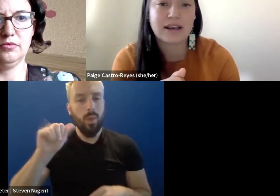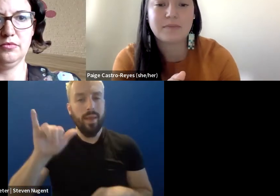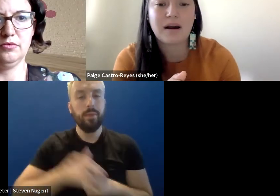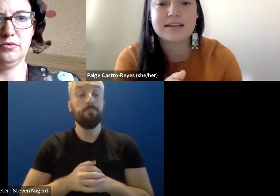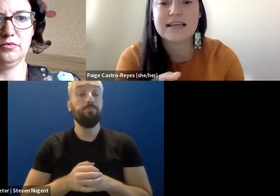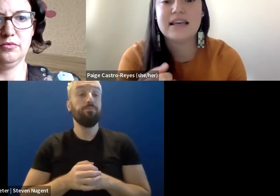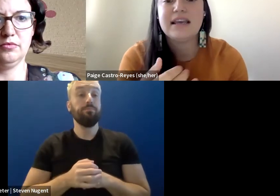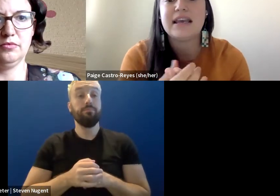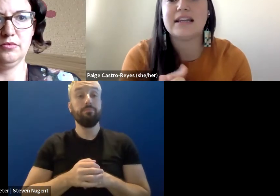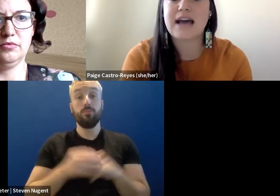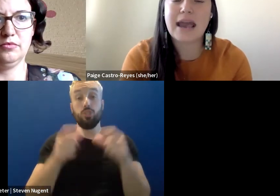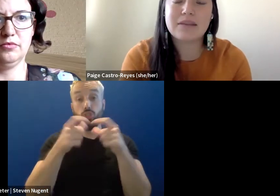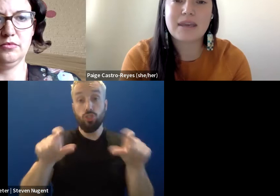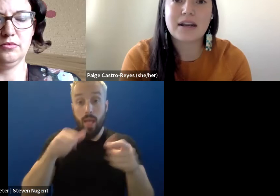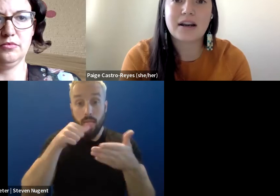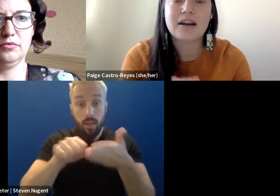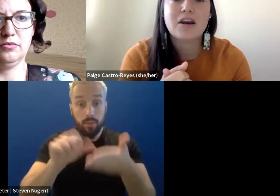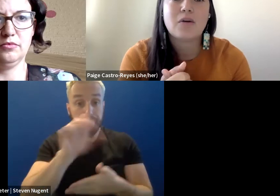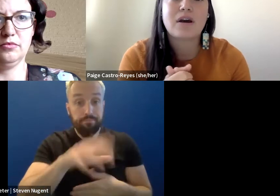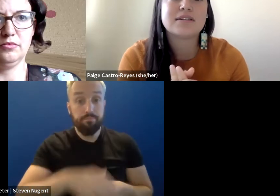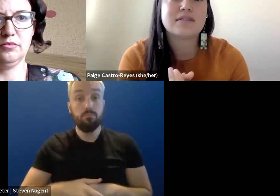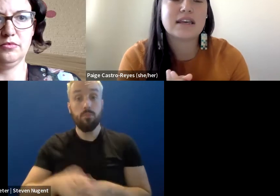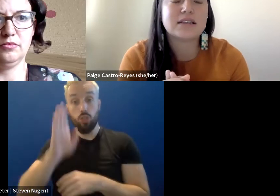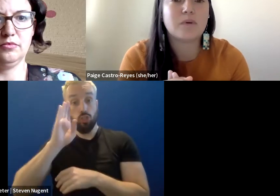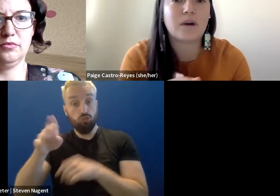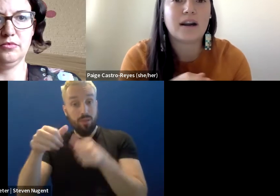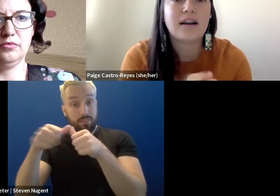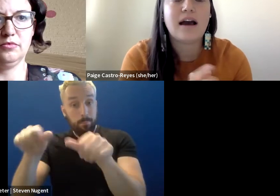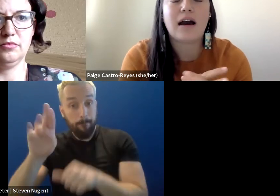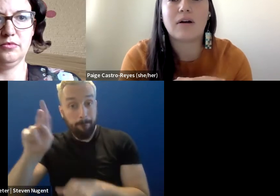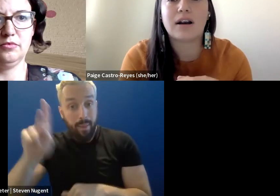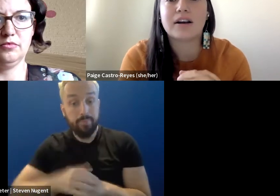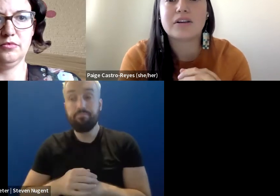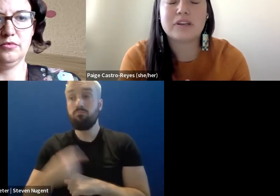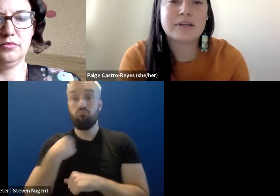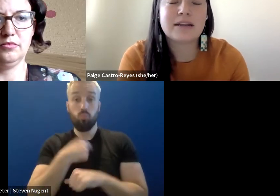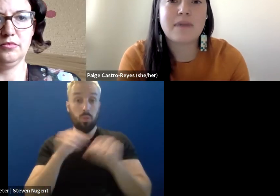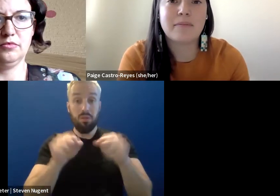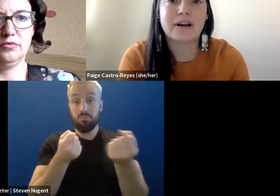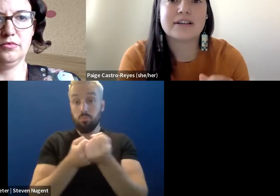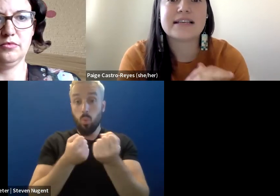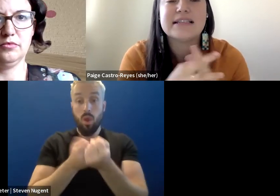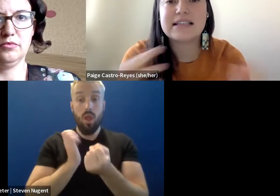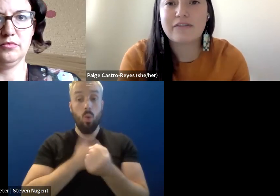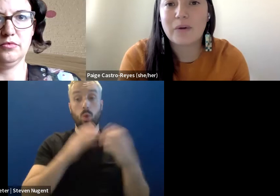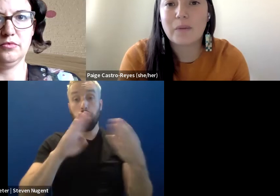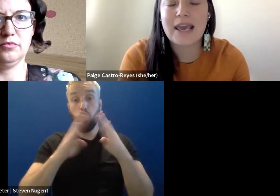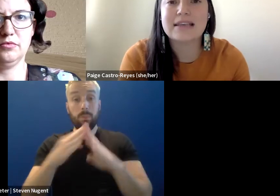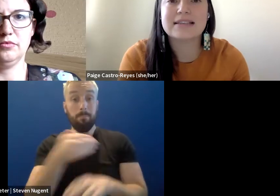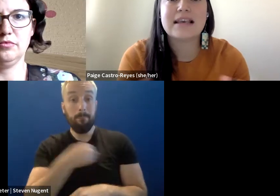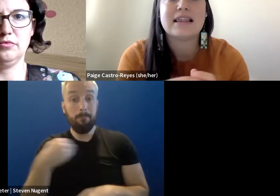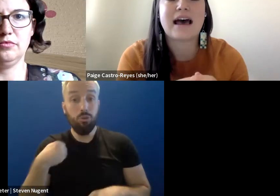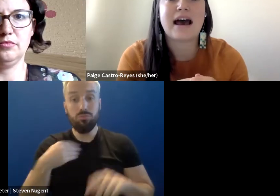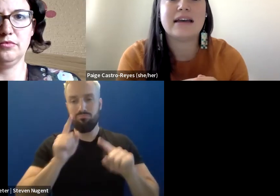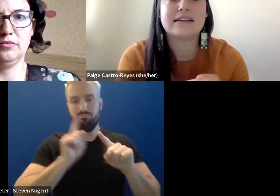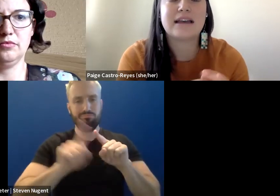do direct deposit in a timely manner. We also can support our community members in different